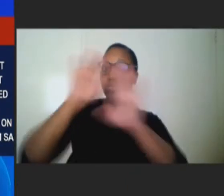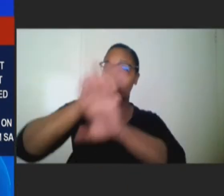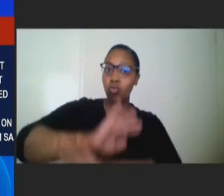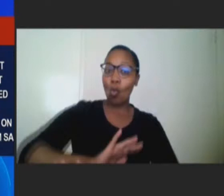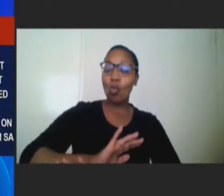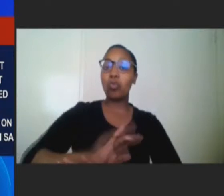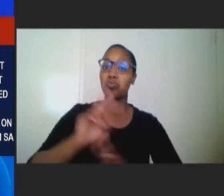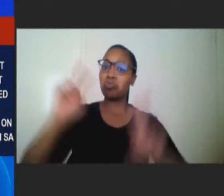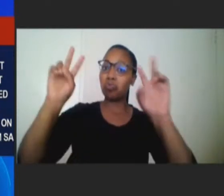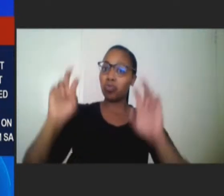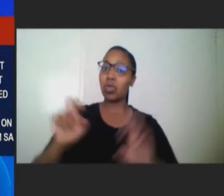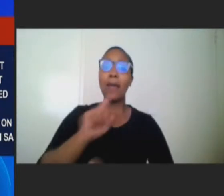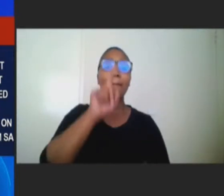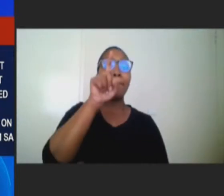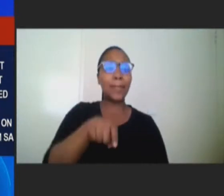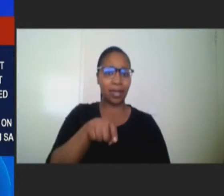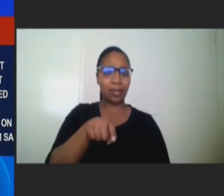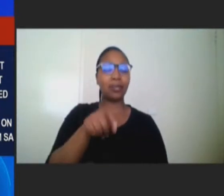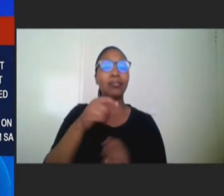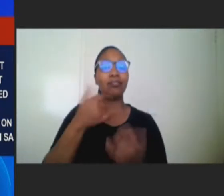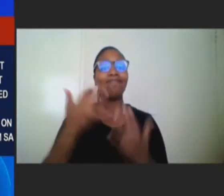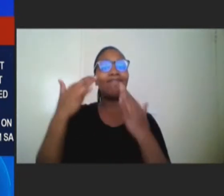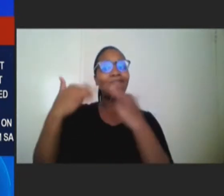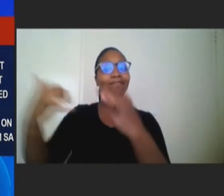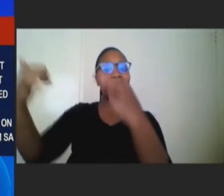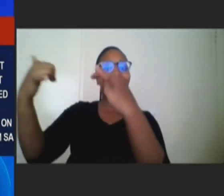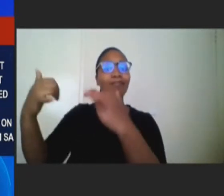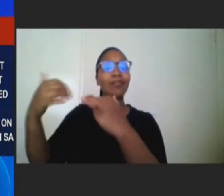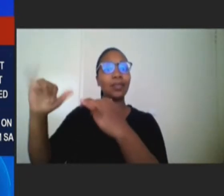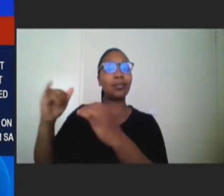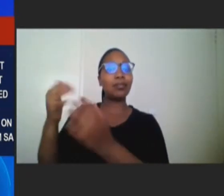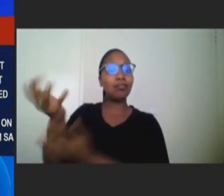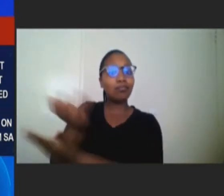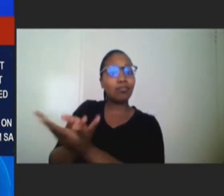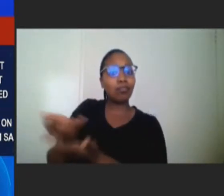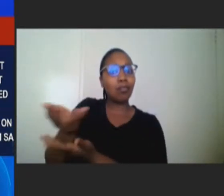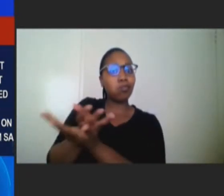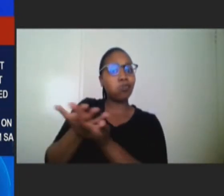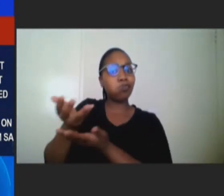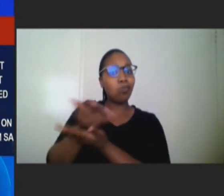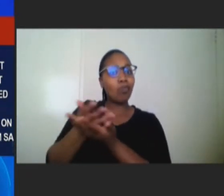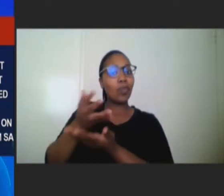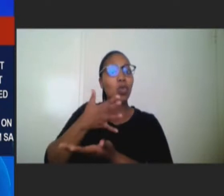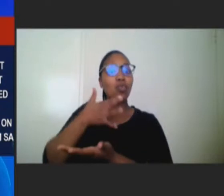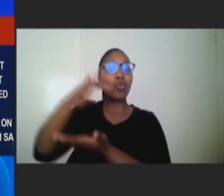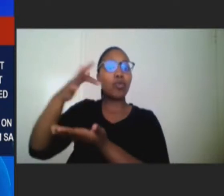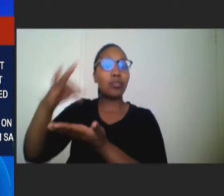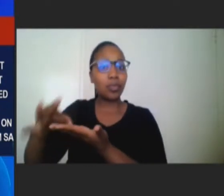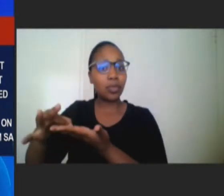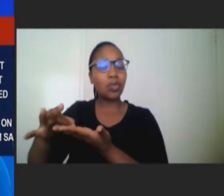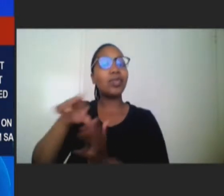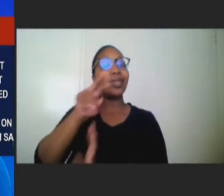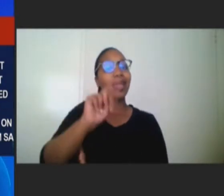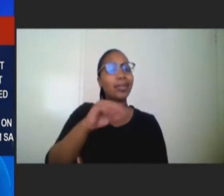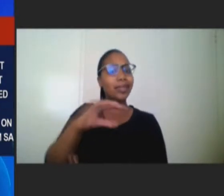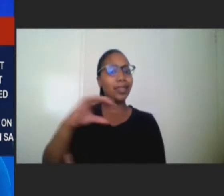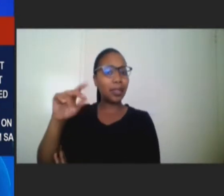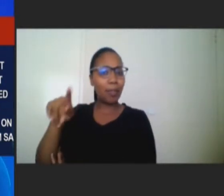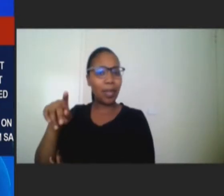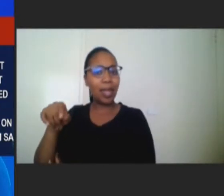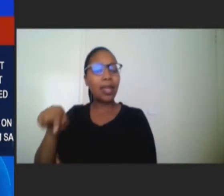the cabinet and on the recommendation of the Coronavirus Council has agreed that our